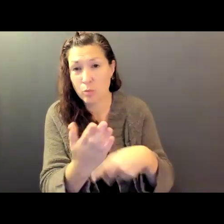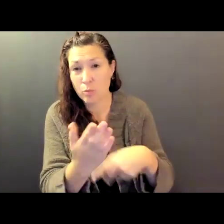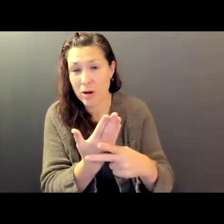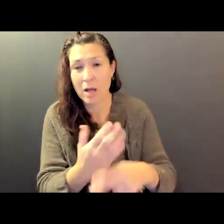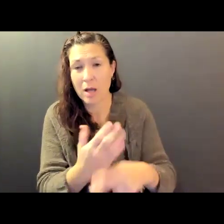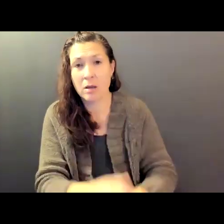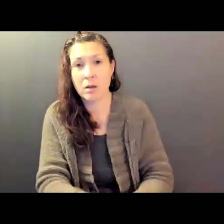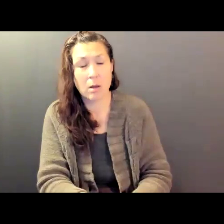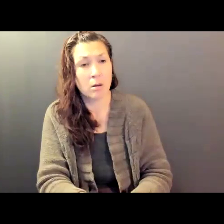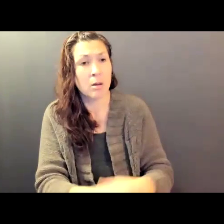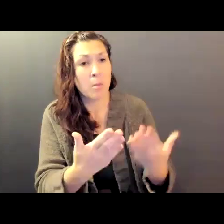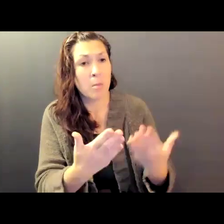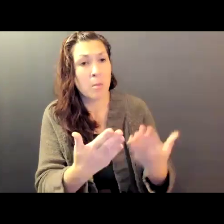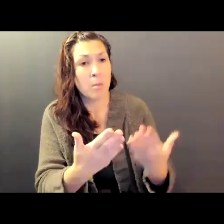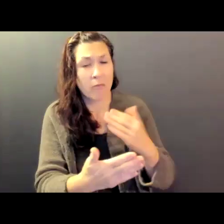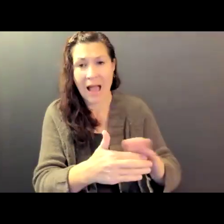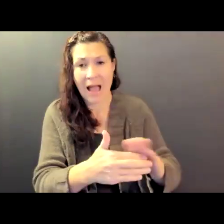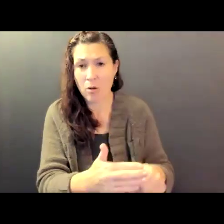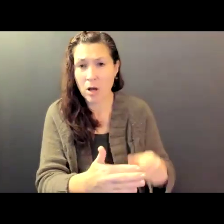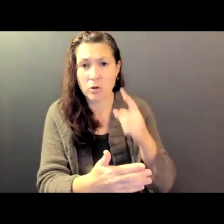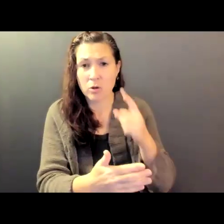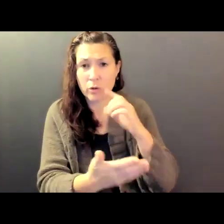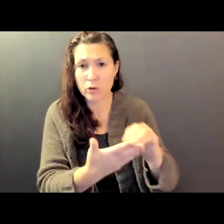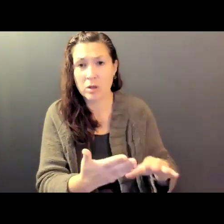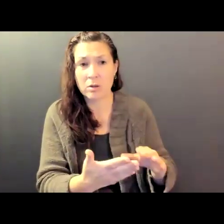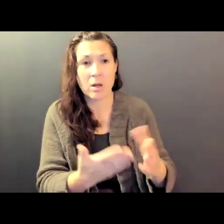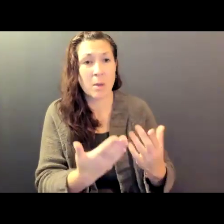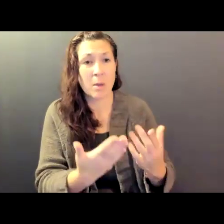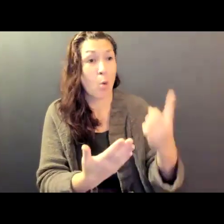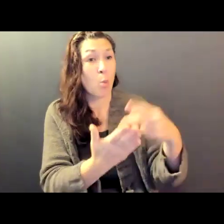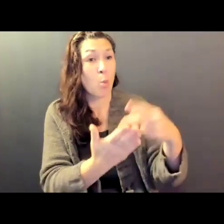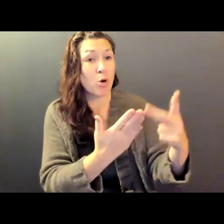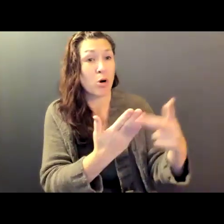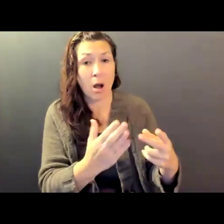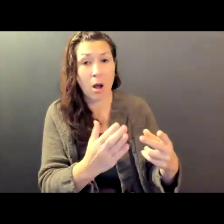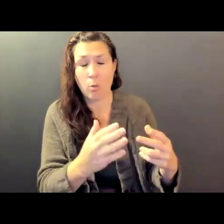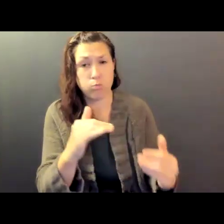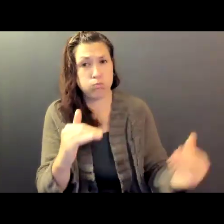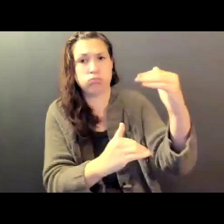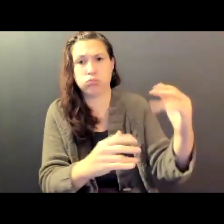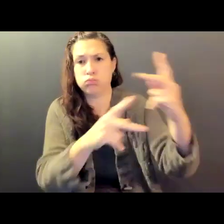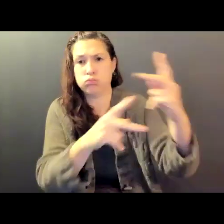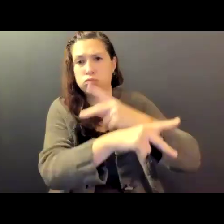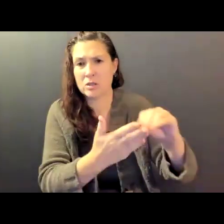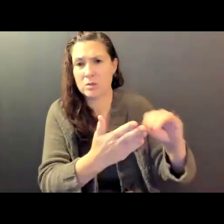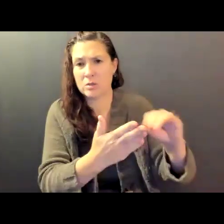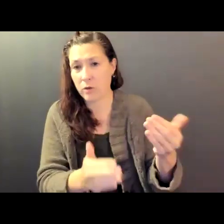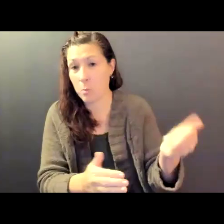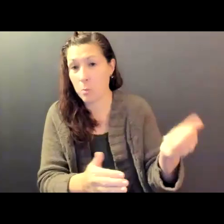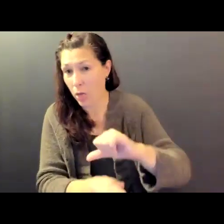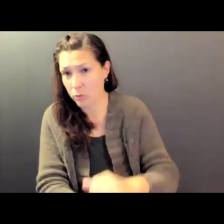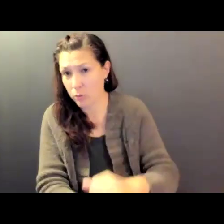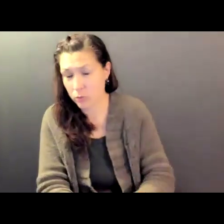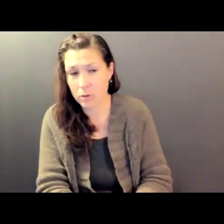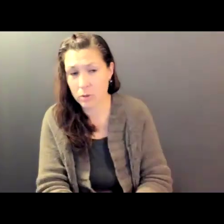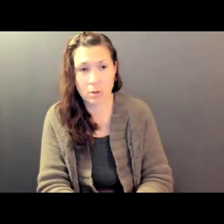outcomes for kids, but maybe one of whom is 10 times more expensive. There are real circumstances like that. And while we think that program